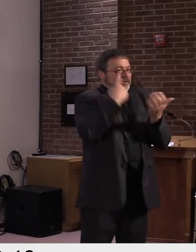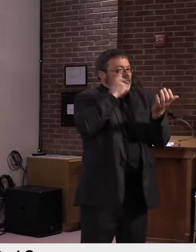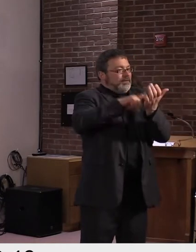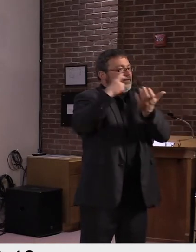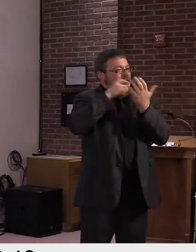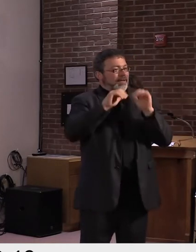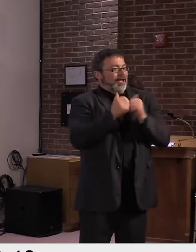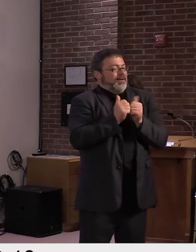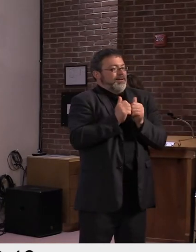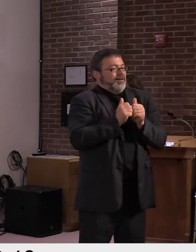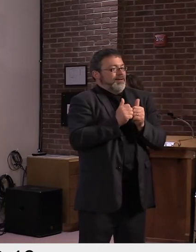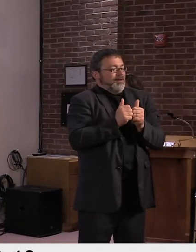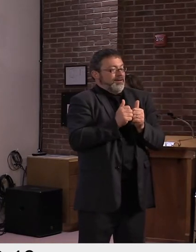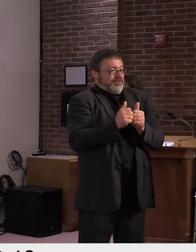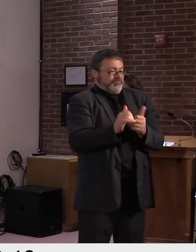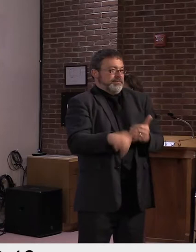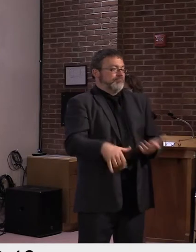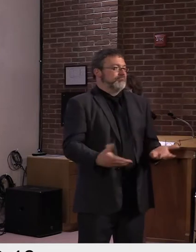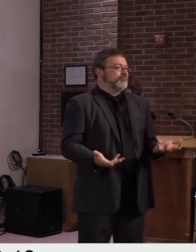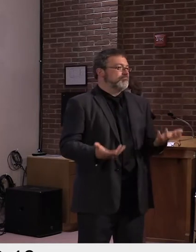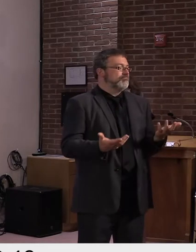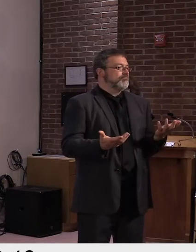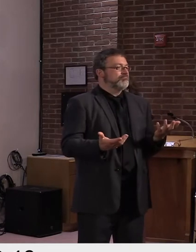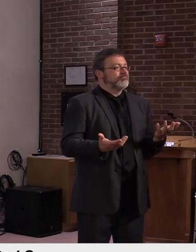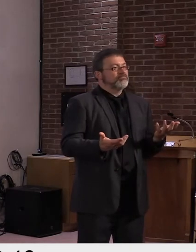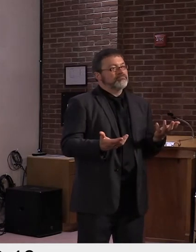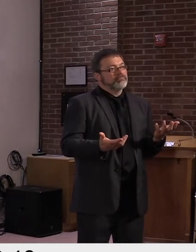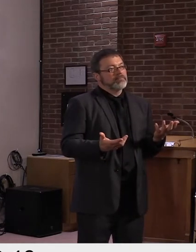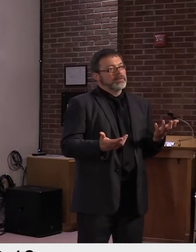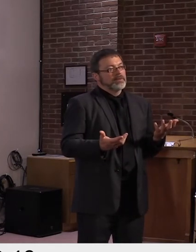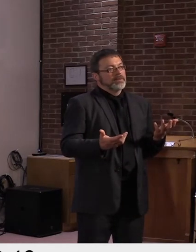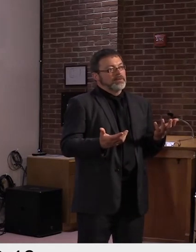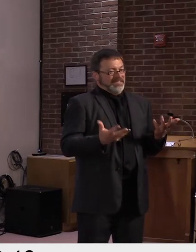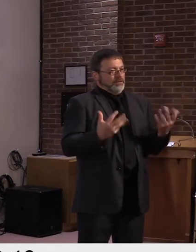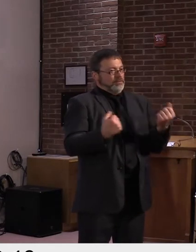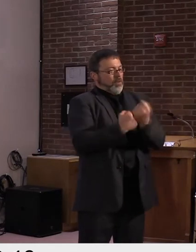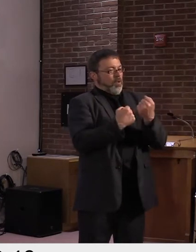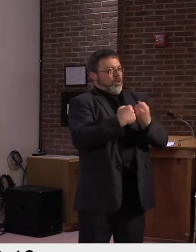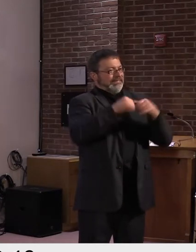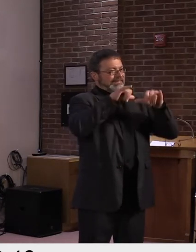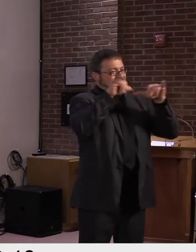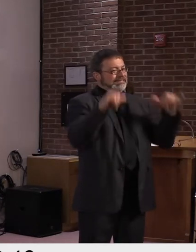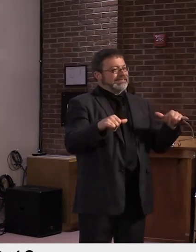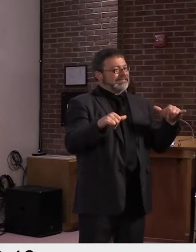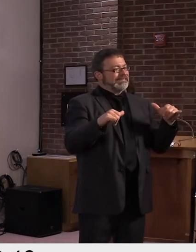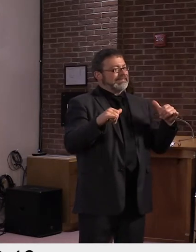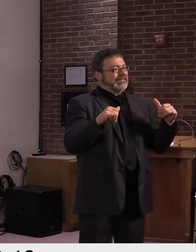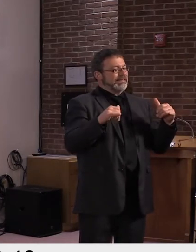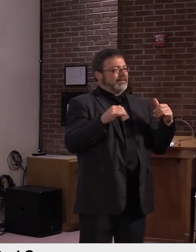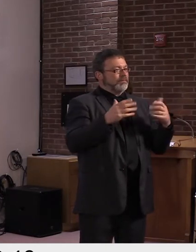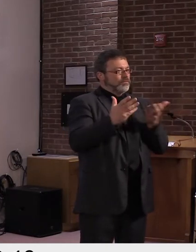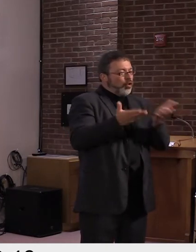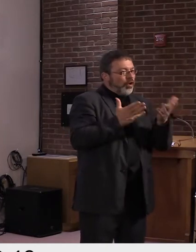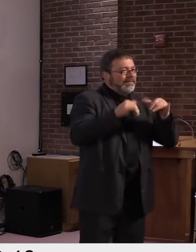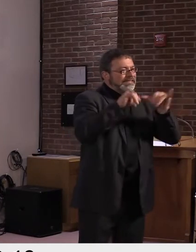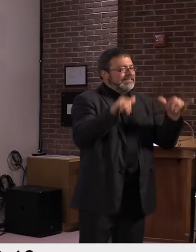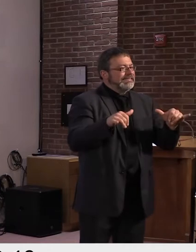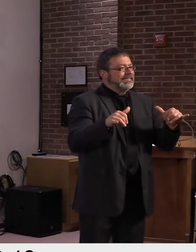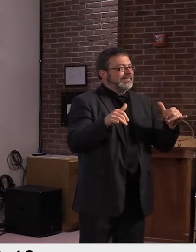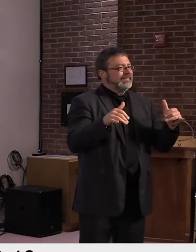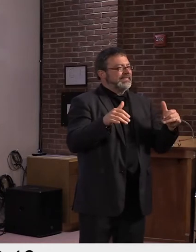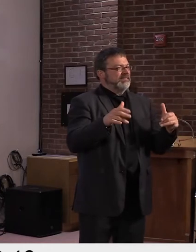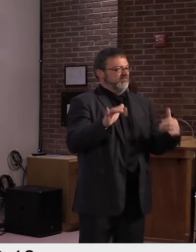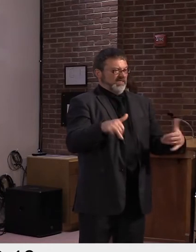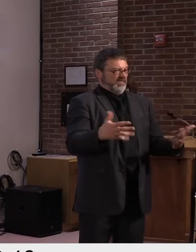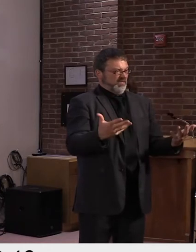support network has changed when you're in a stay home, stay safe kind of law climate, and the normal